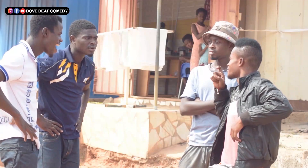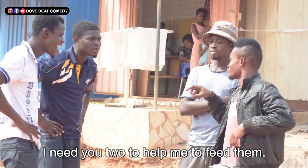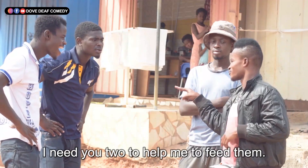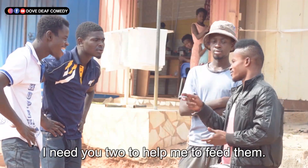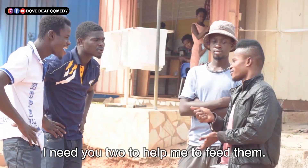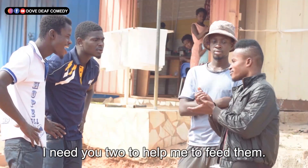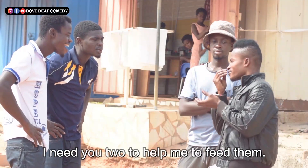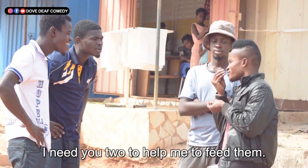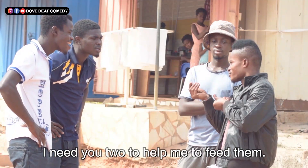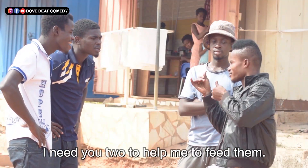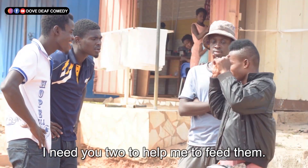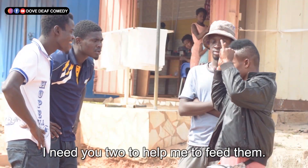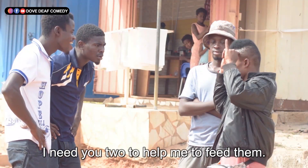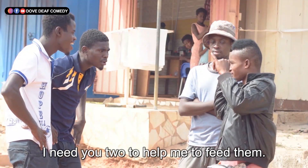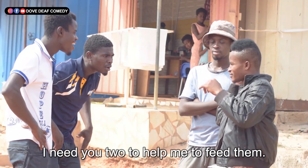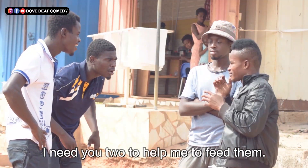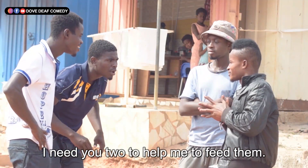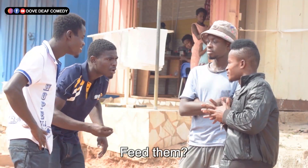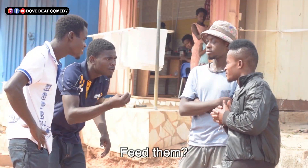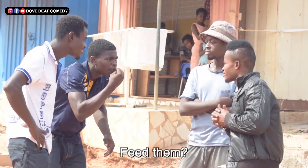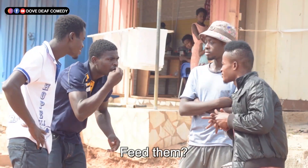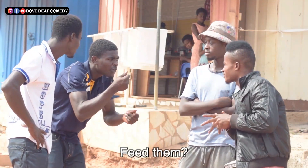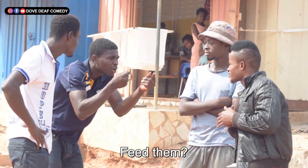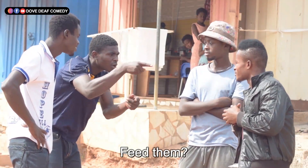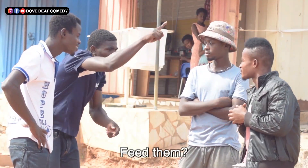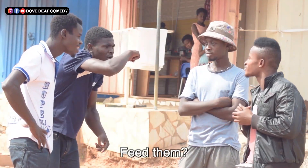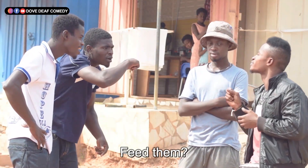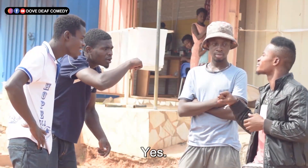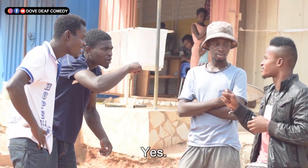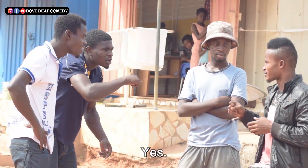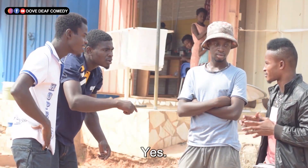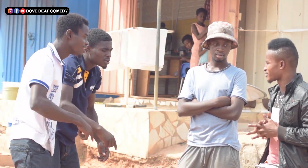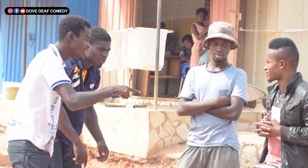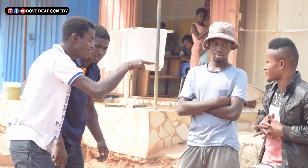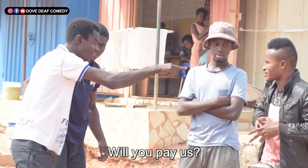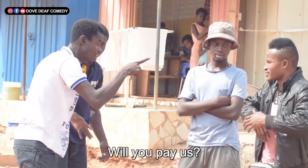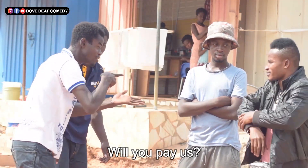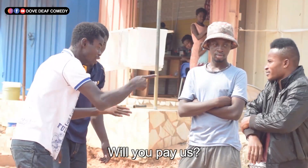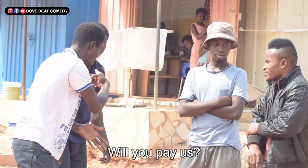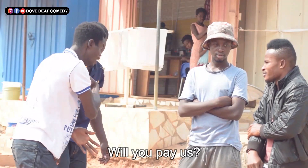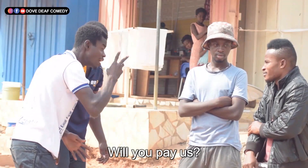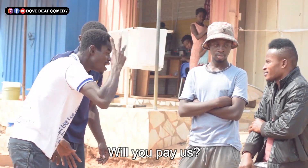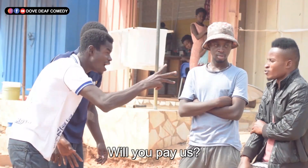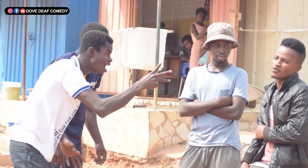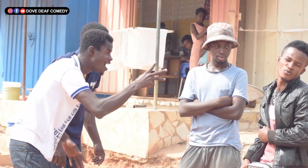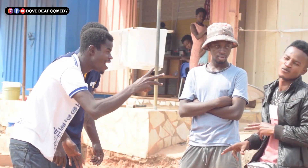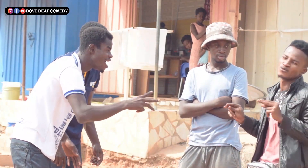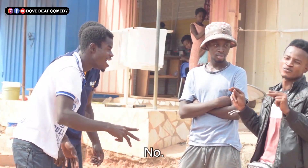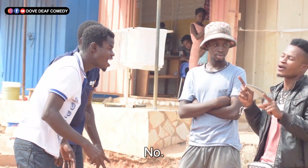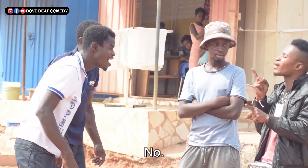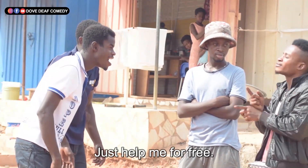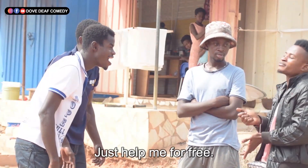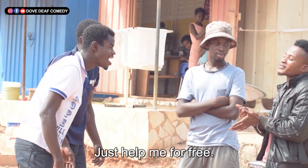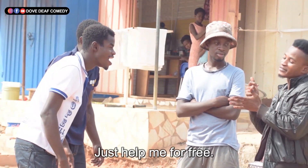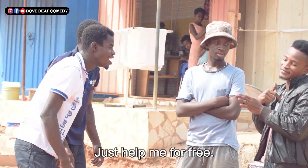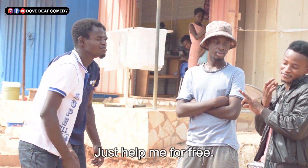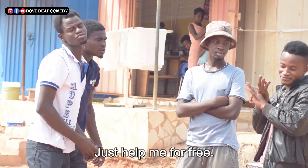I need you two to help me to feed them. Feed them? Yes. Will you pay us? No, just help me for